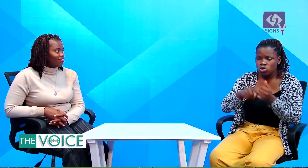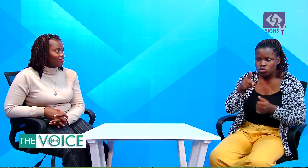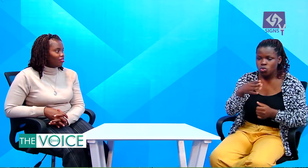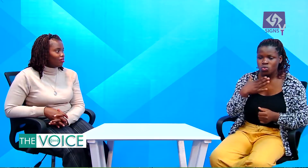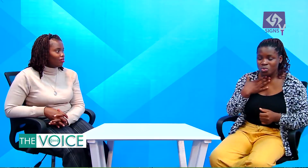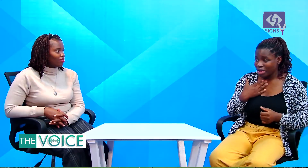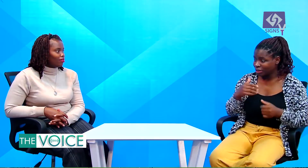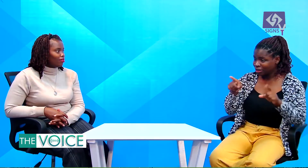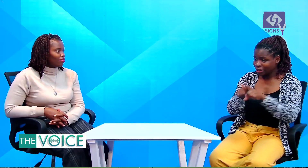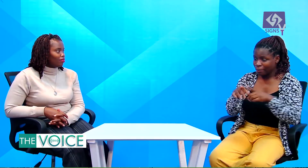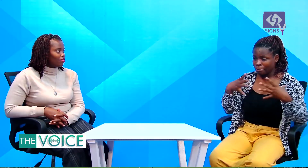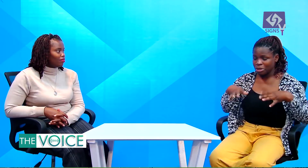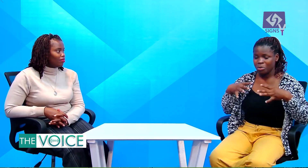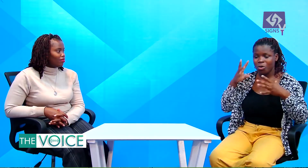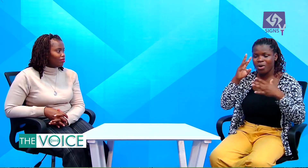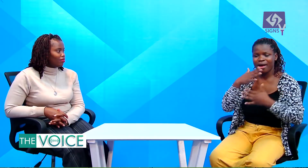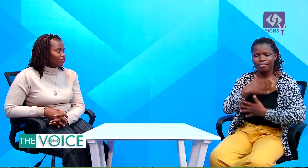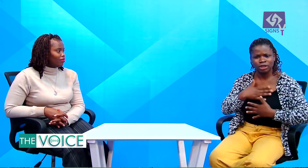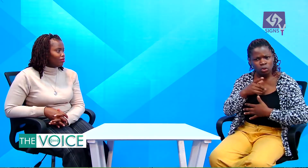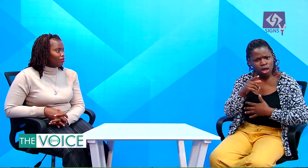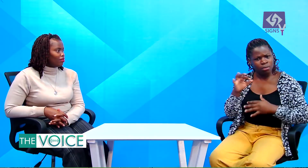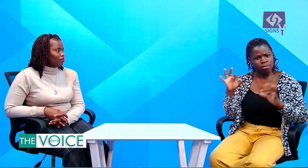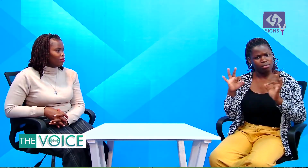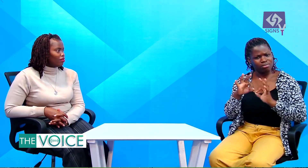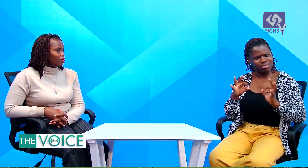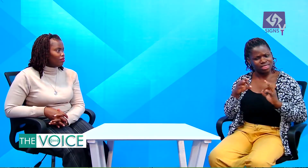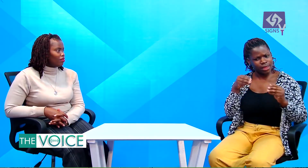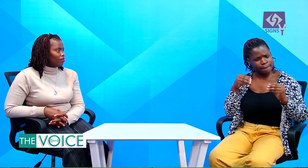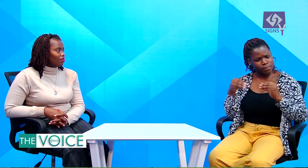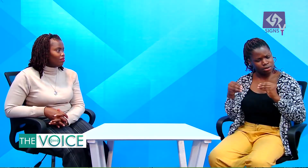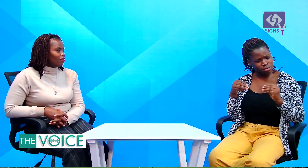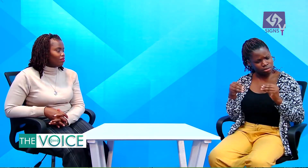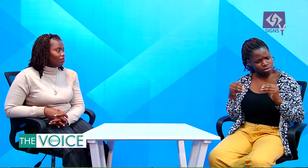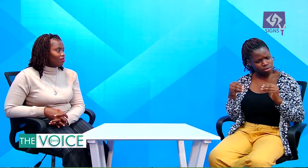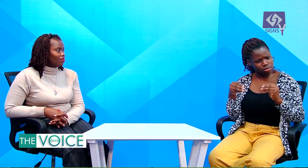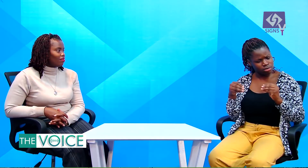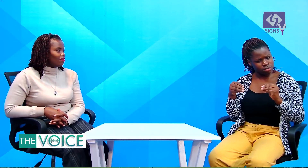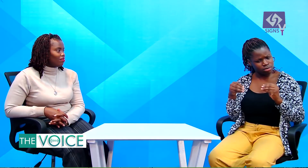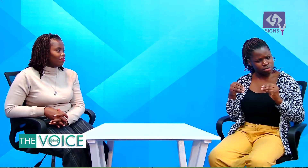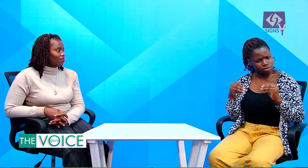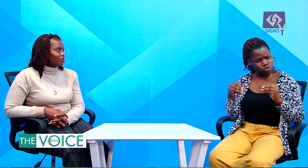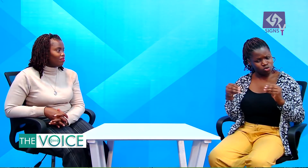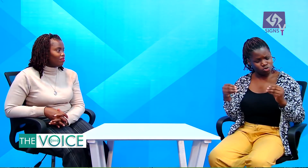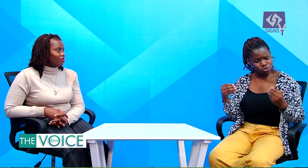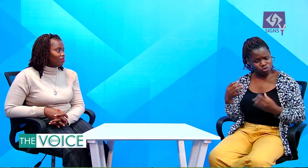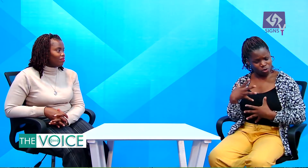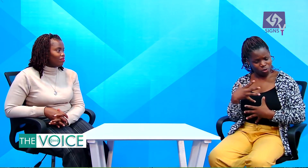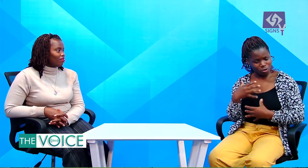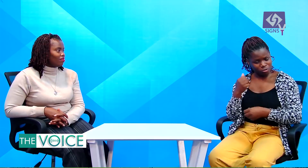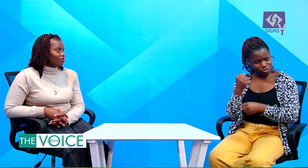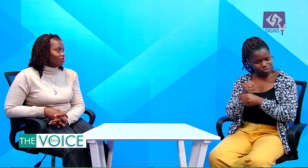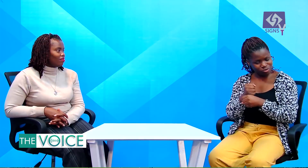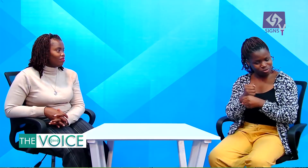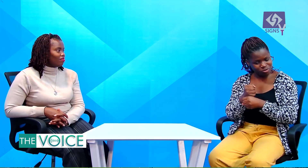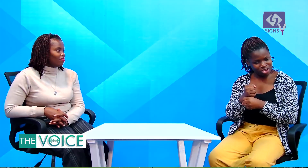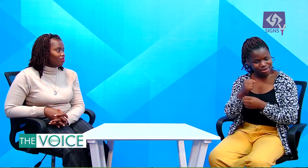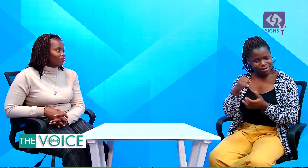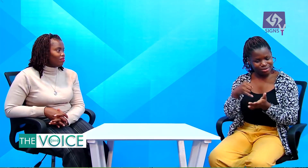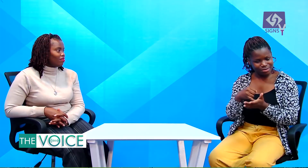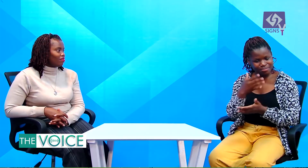to have a very comfortable life. So people will be actually shocked to see how you're really achieving enough and achieving